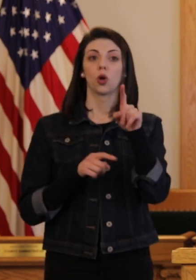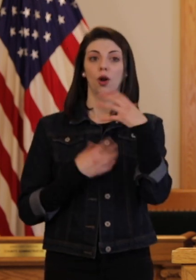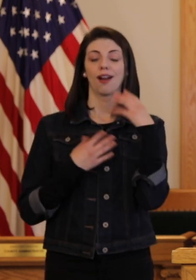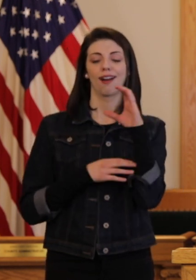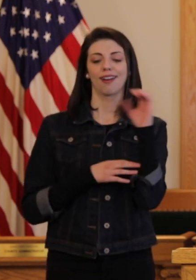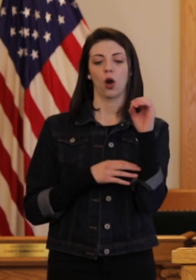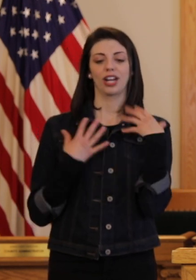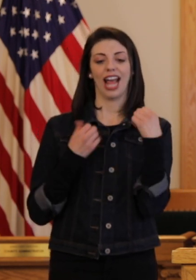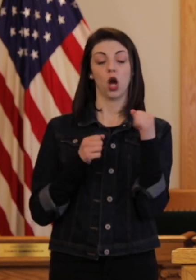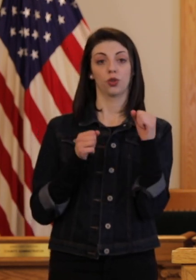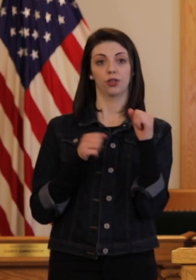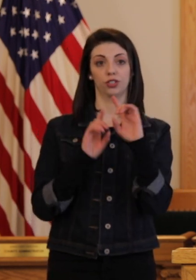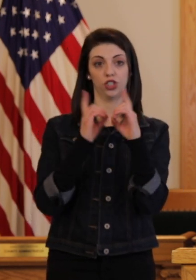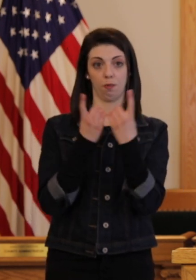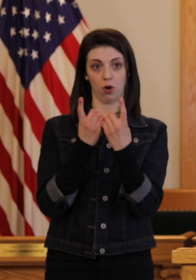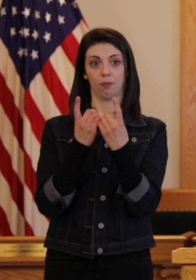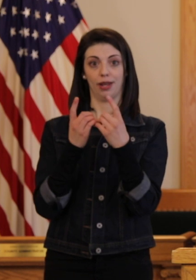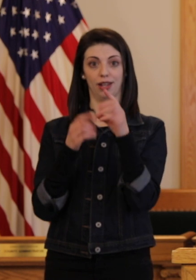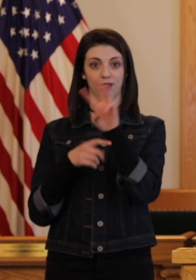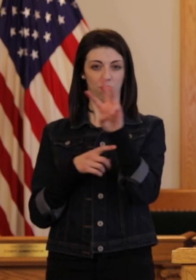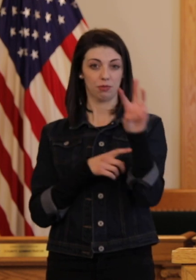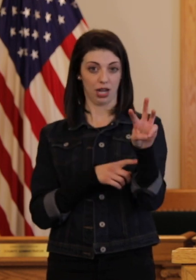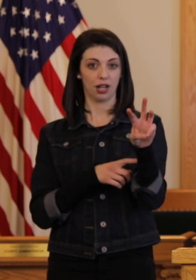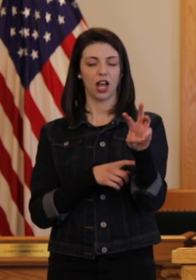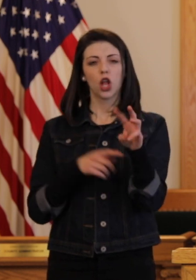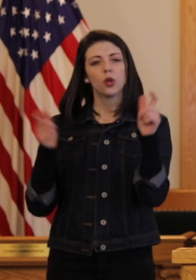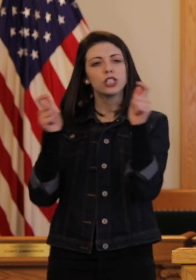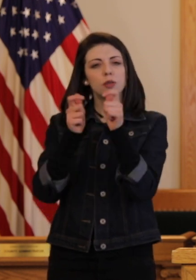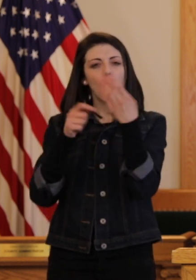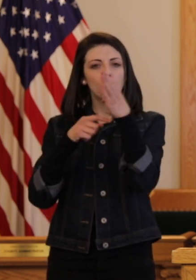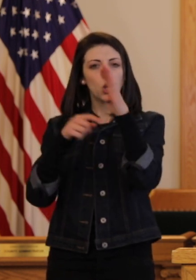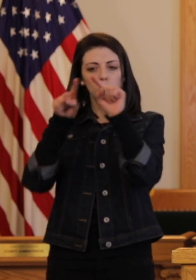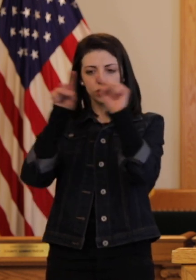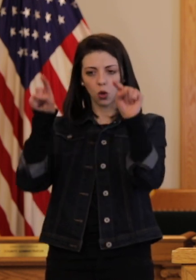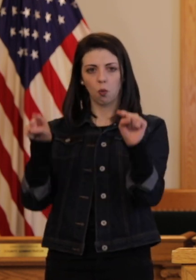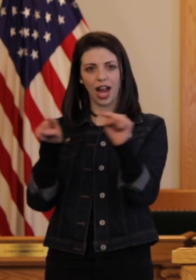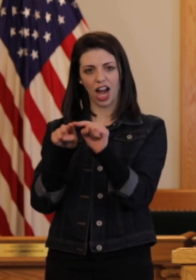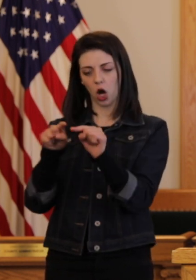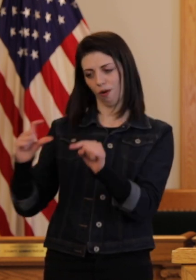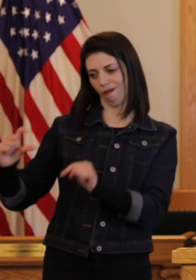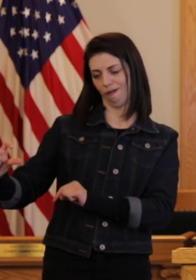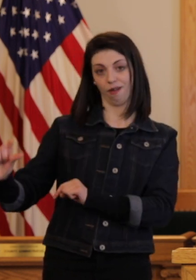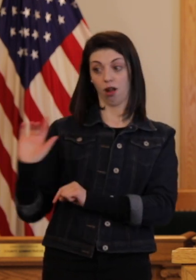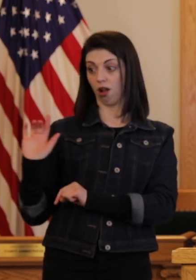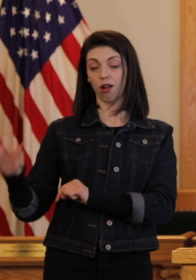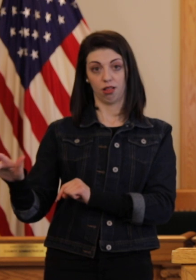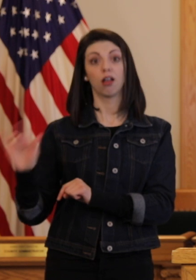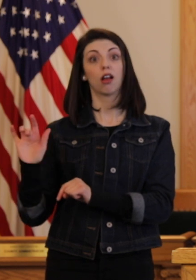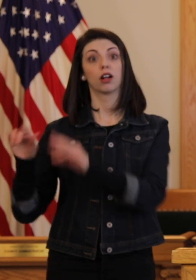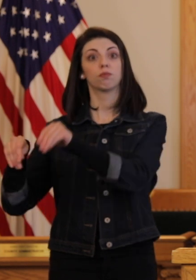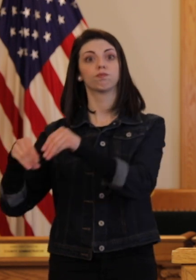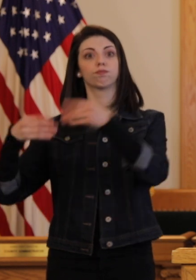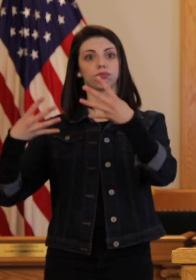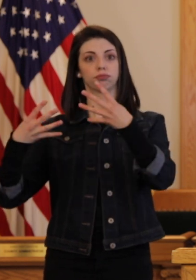department's COVID-19 page, you may notice a small blue square at the right-hand bottom of the screen. Click on that icon and the screen